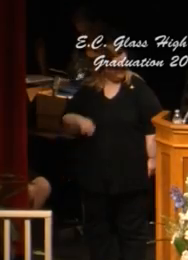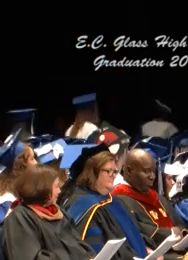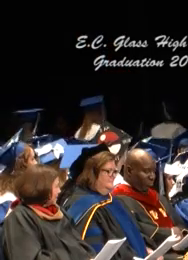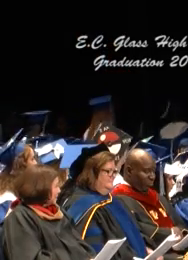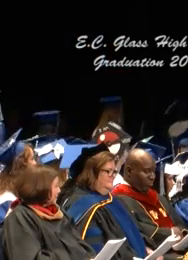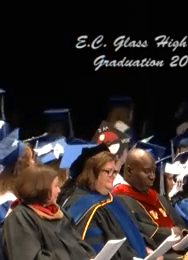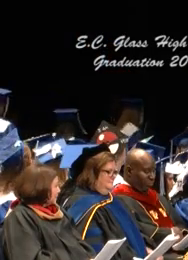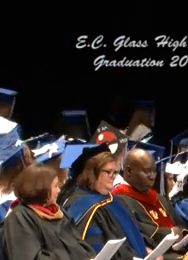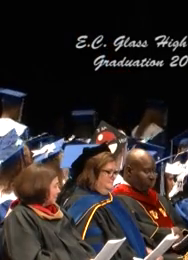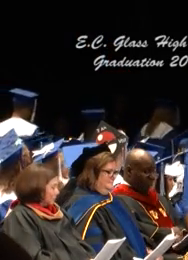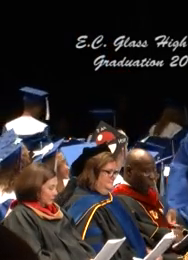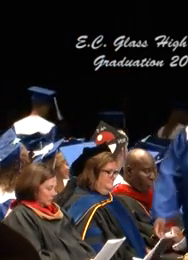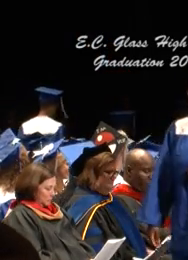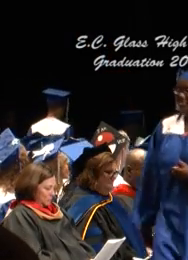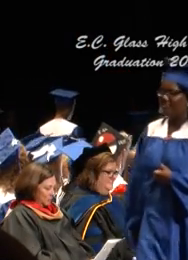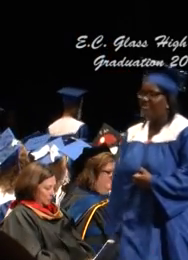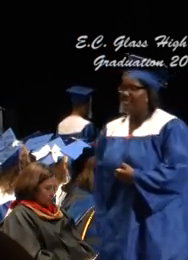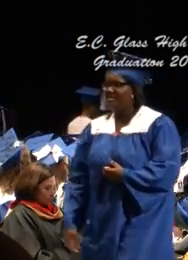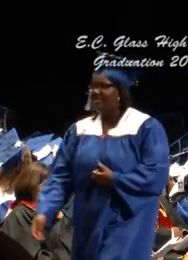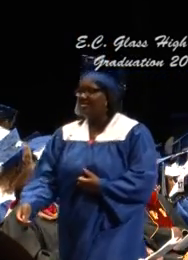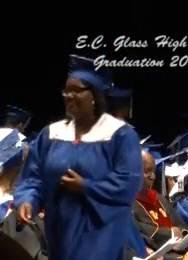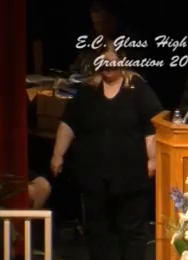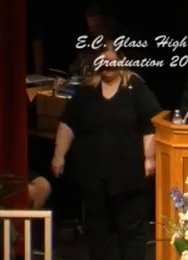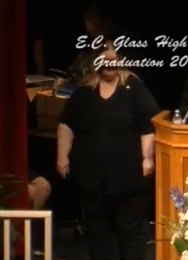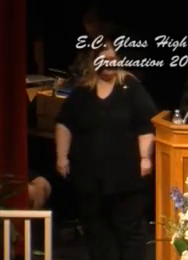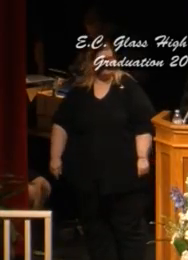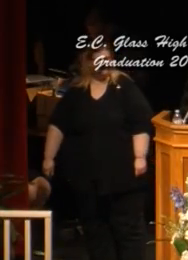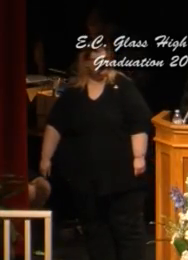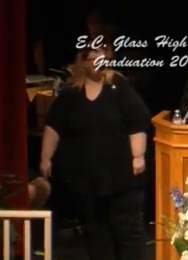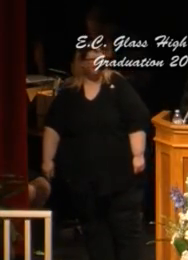Johanna Jim Heller.